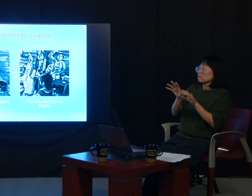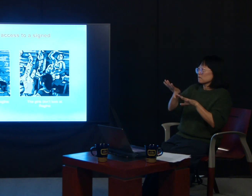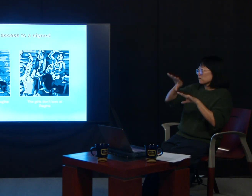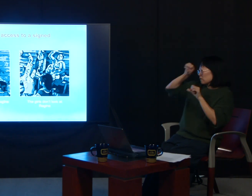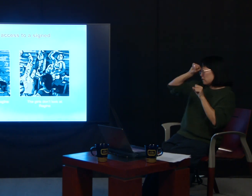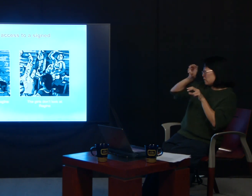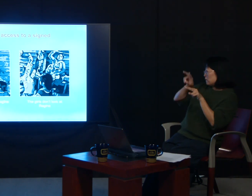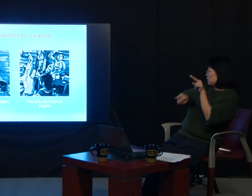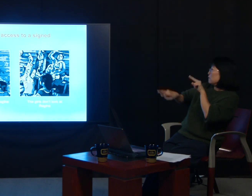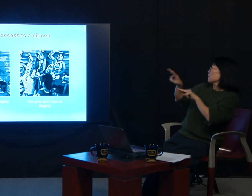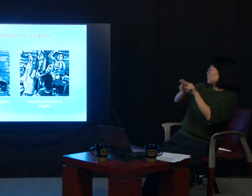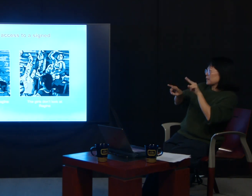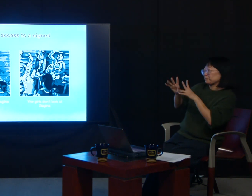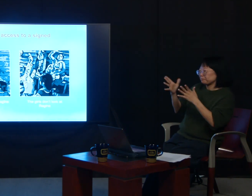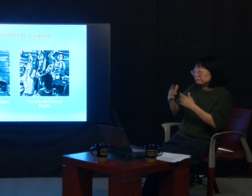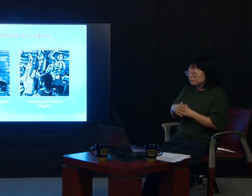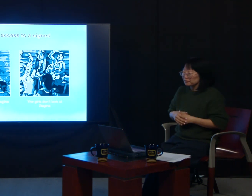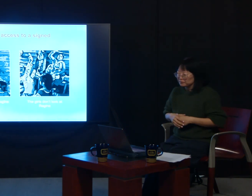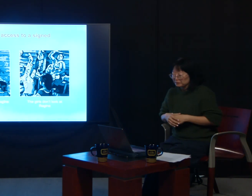and remember if I was going to become a professor.